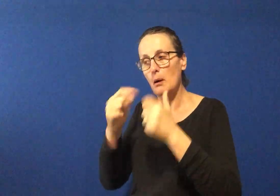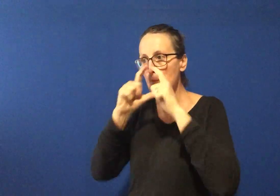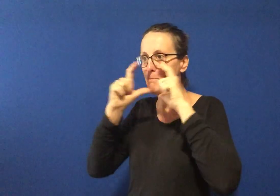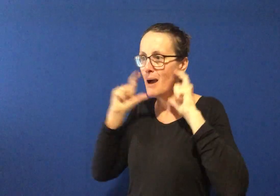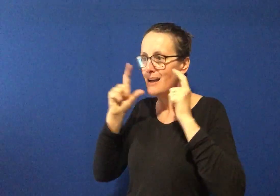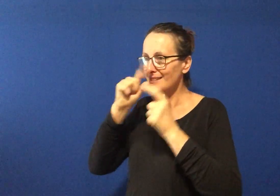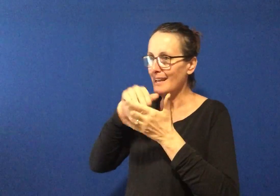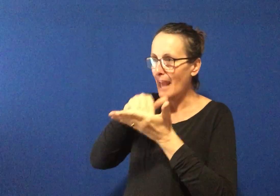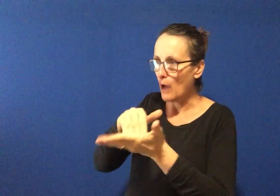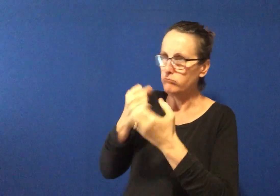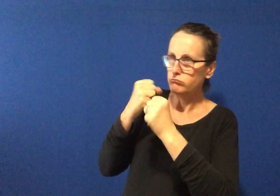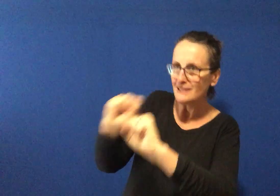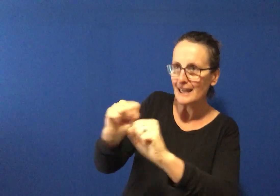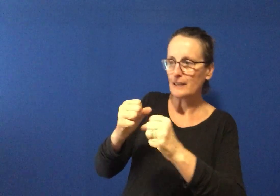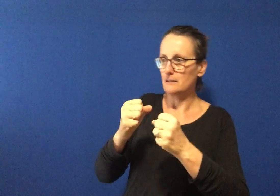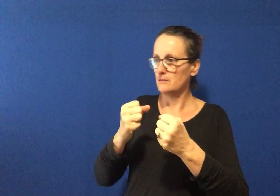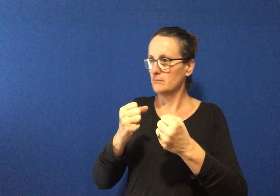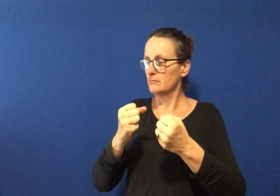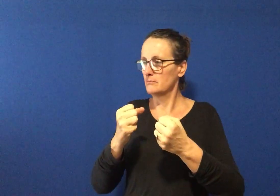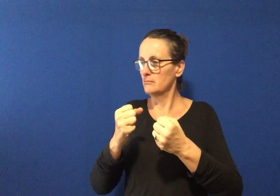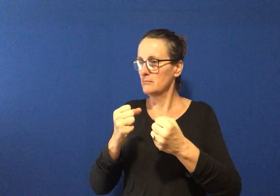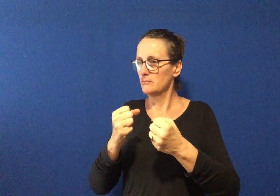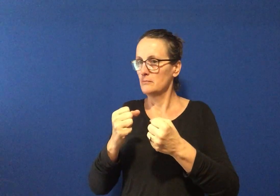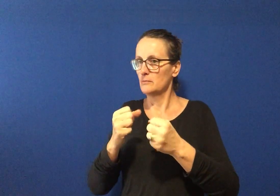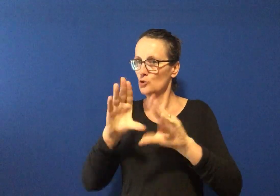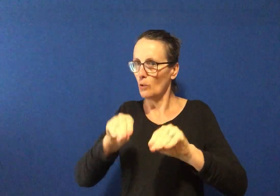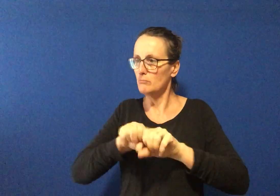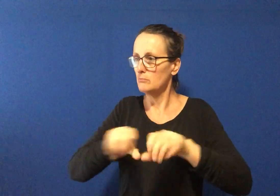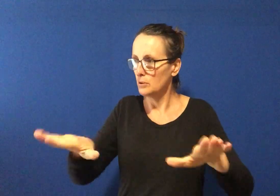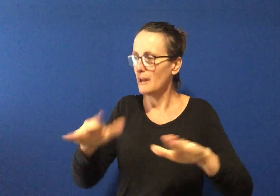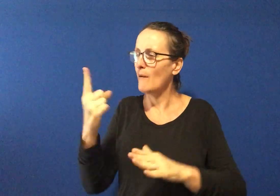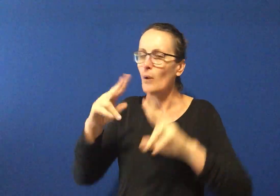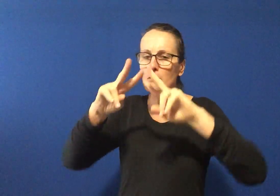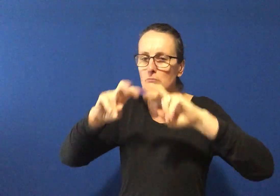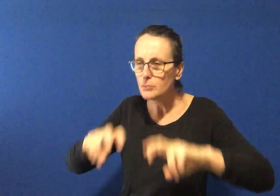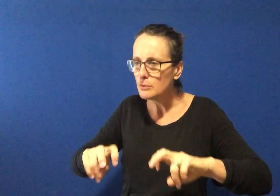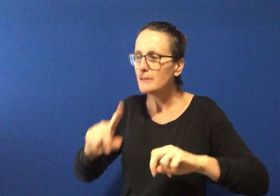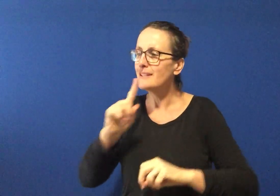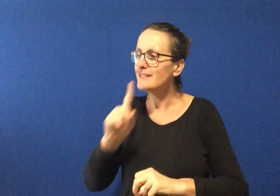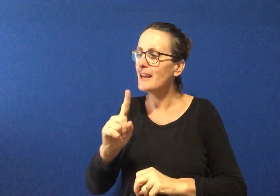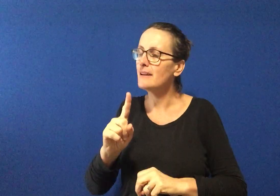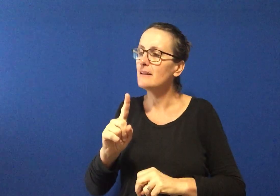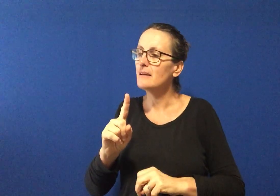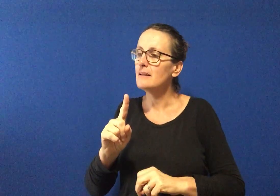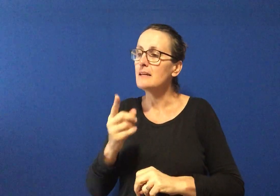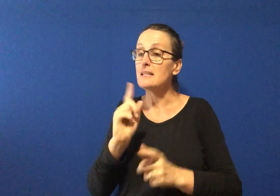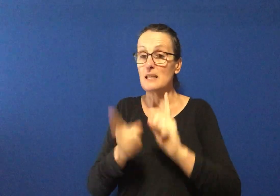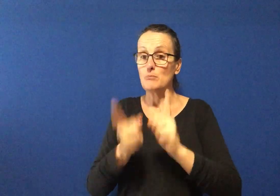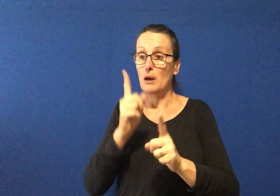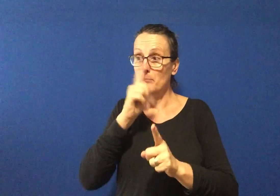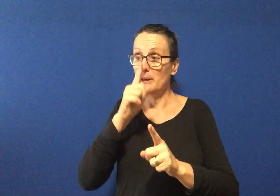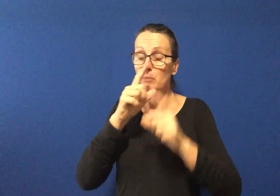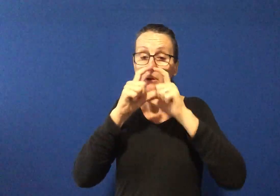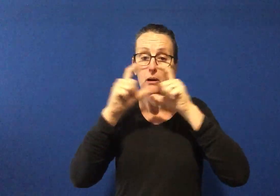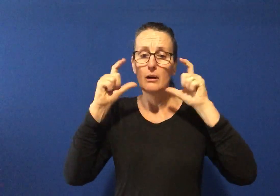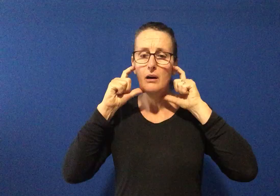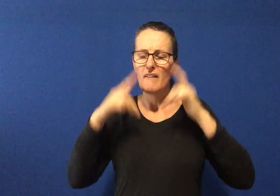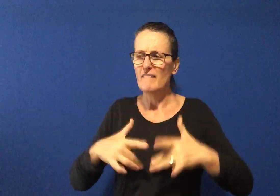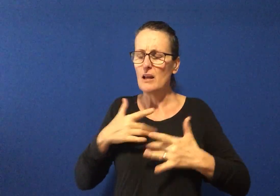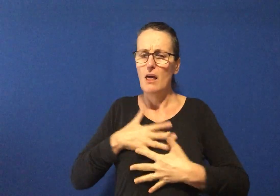COVID spread, as we well know. But we also talked about a study which showed that even though sometimes people report feeling breathless when